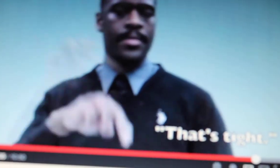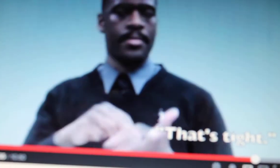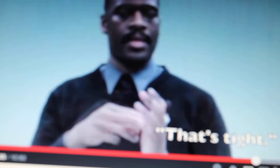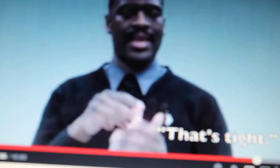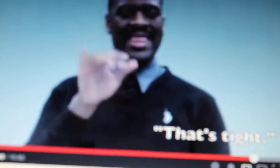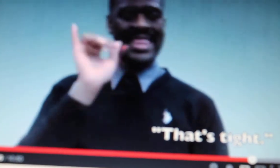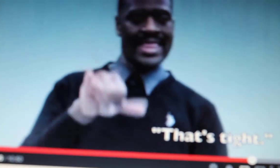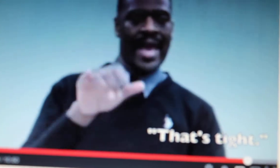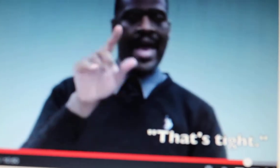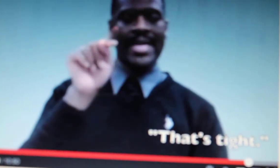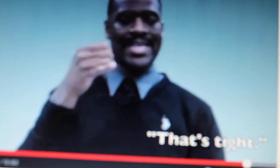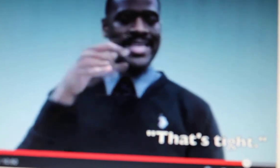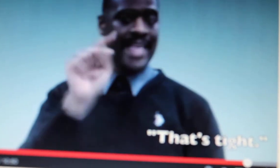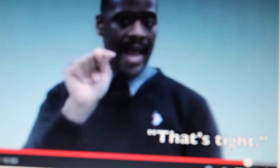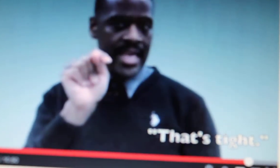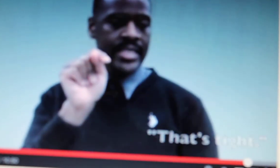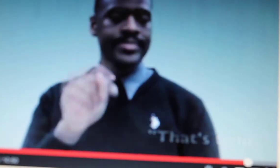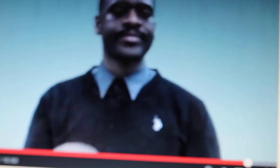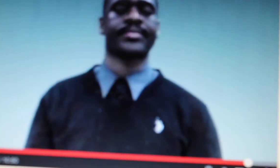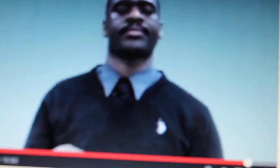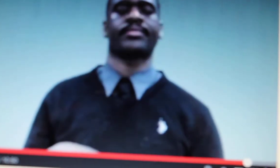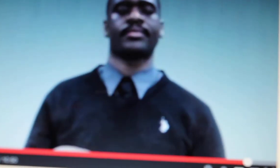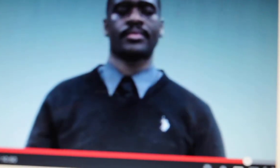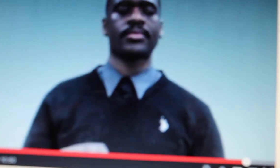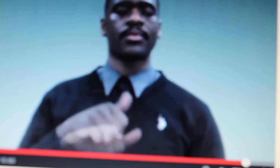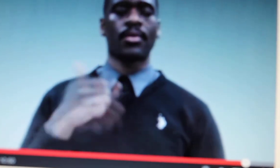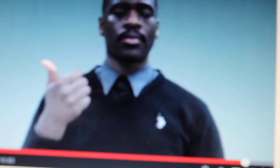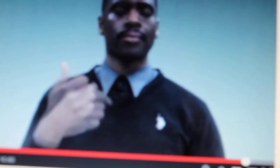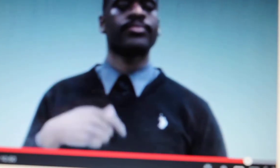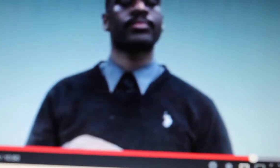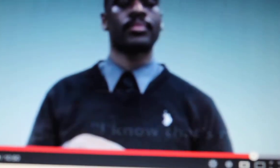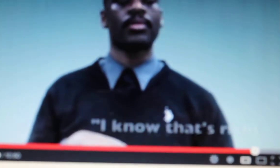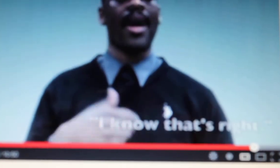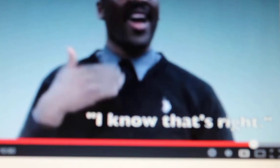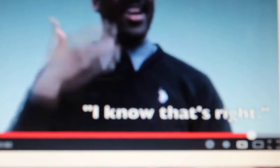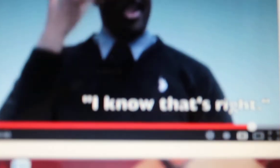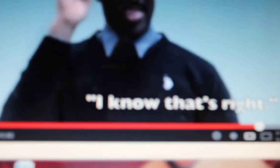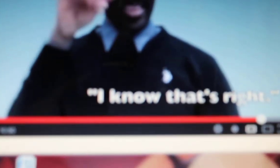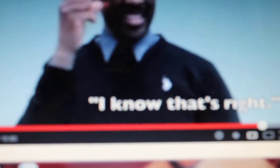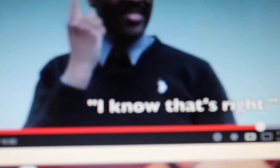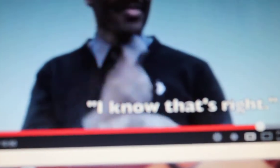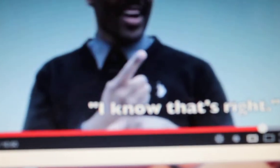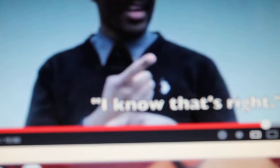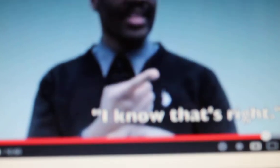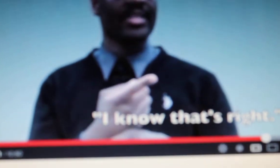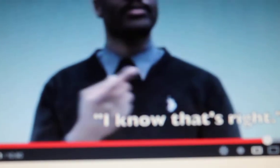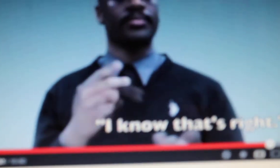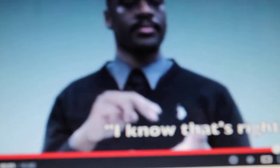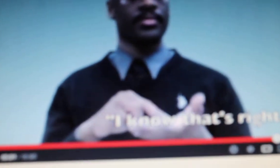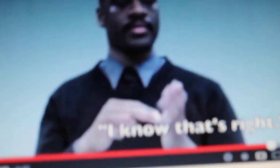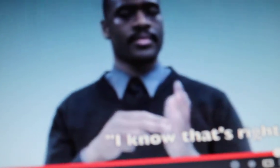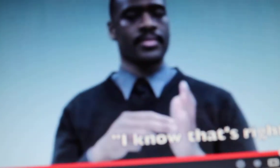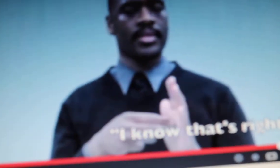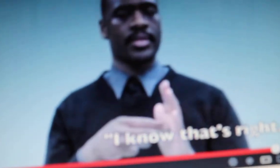Another example is girl, please. Another example was that's tight.